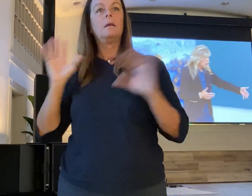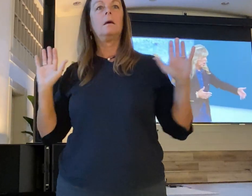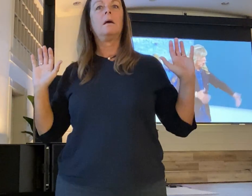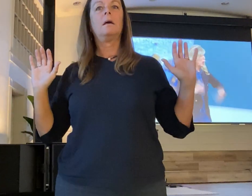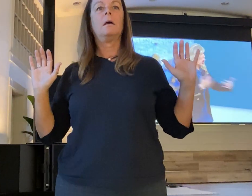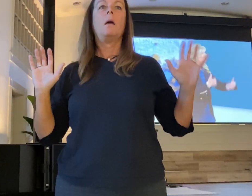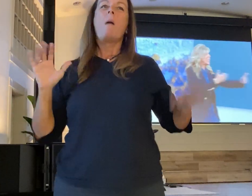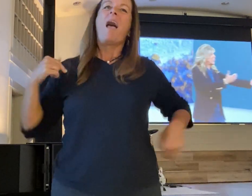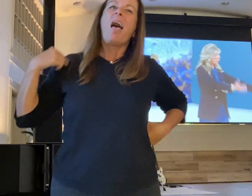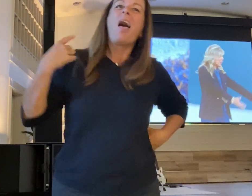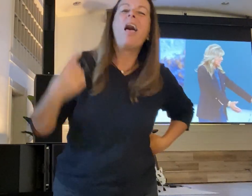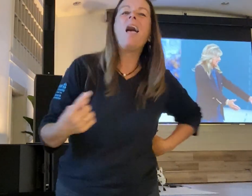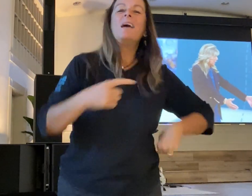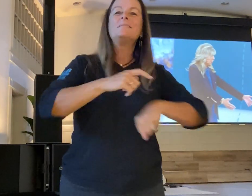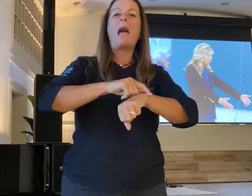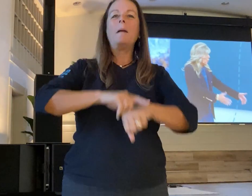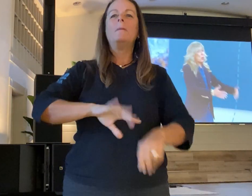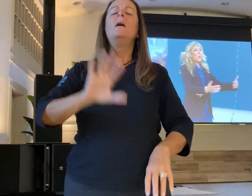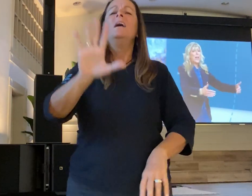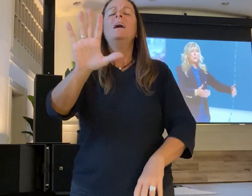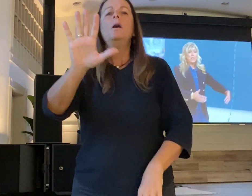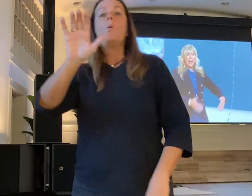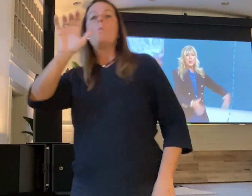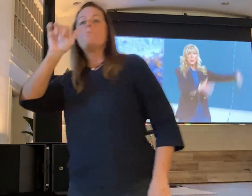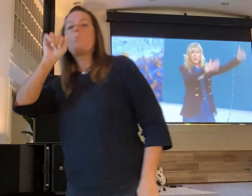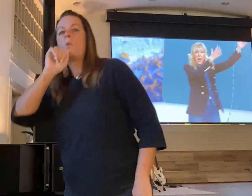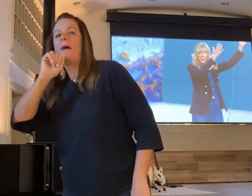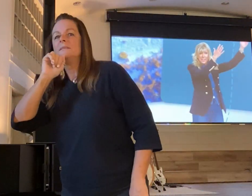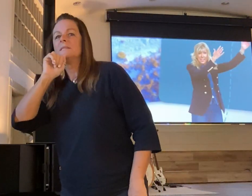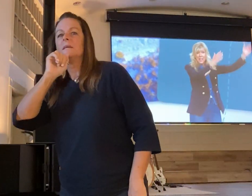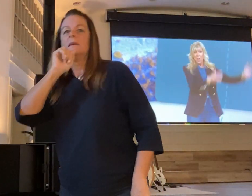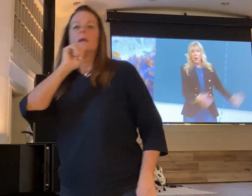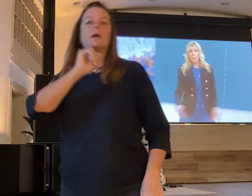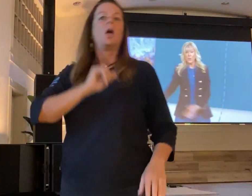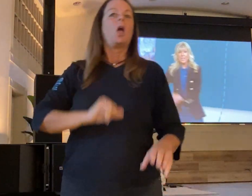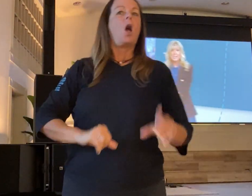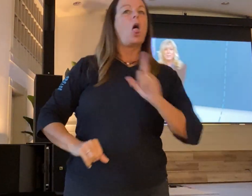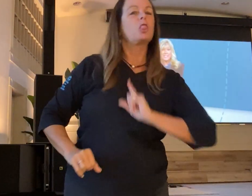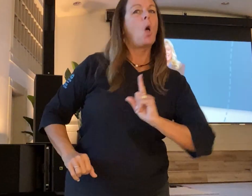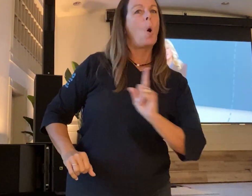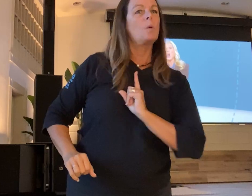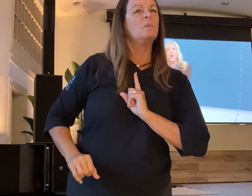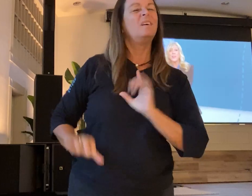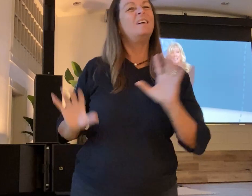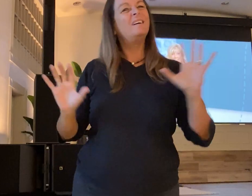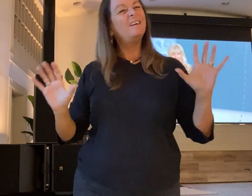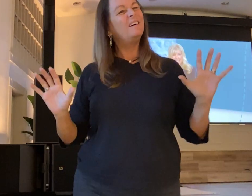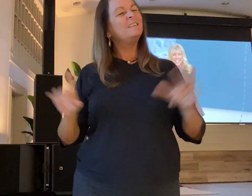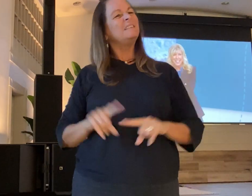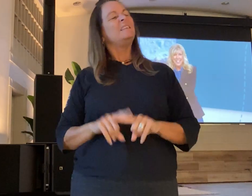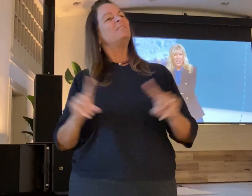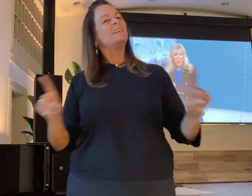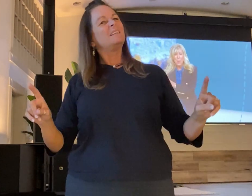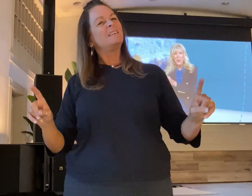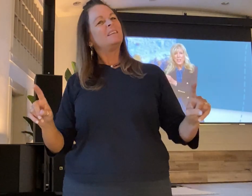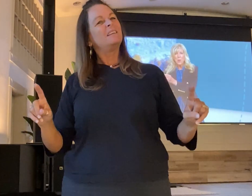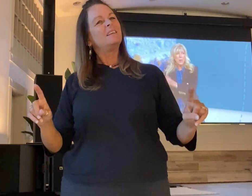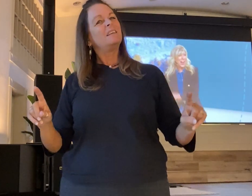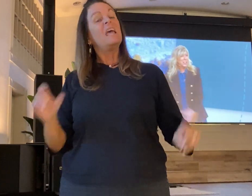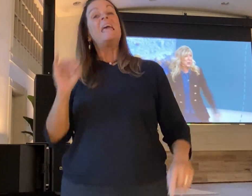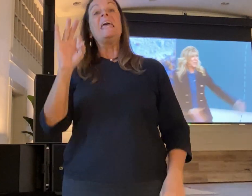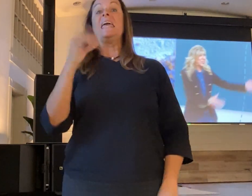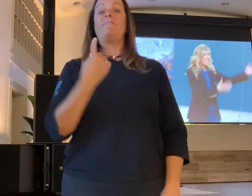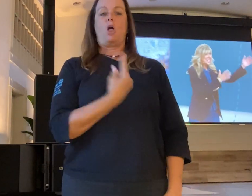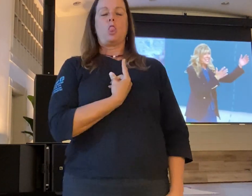it takes a toll. We all need privacy, but when we value privacy over intimacy and authenticity,